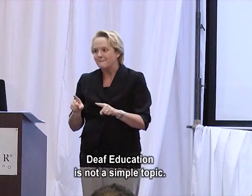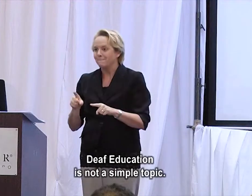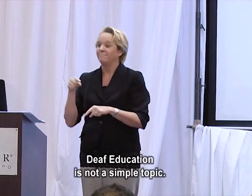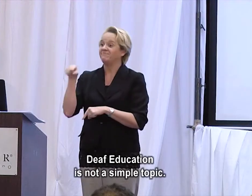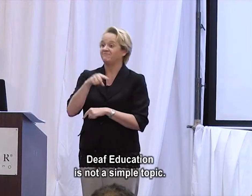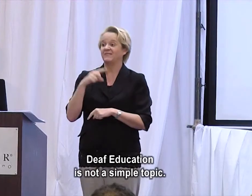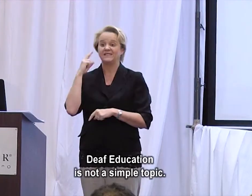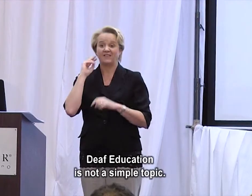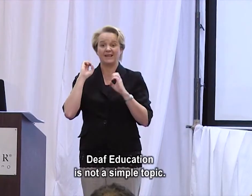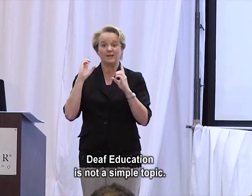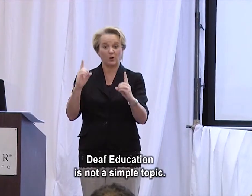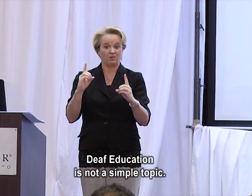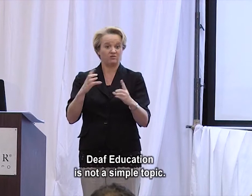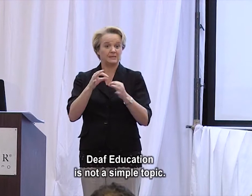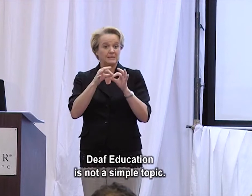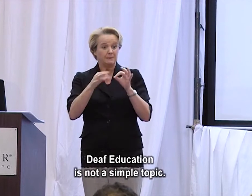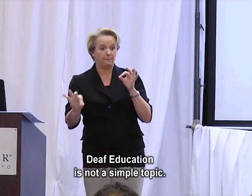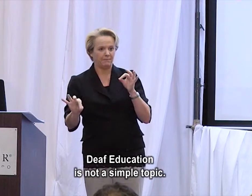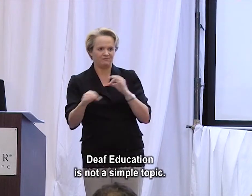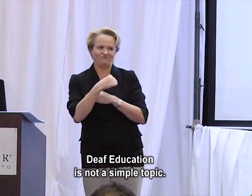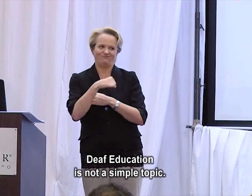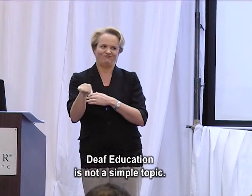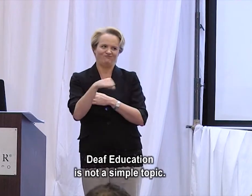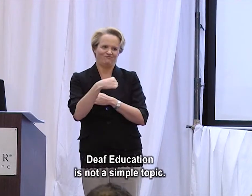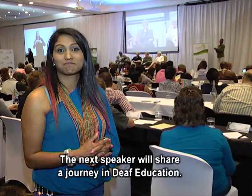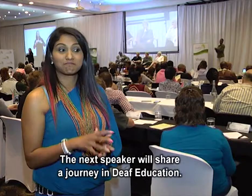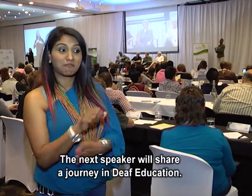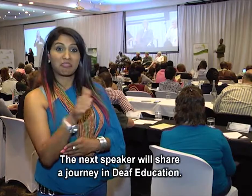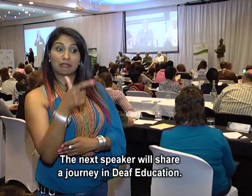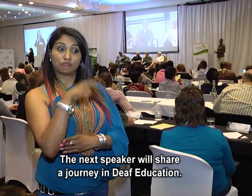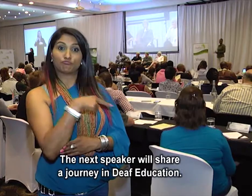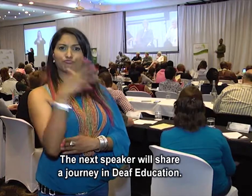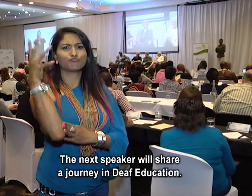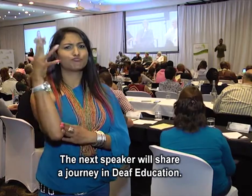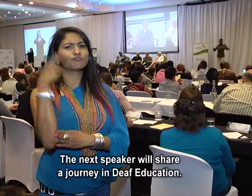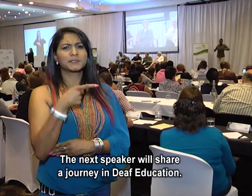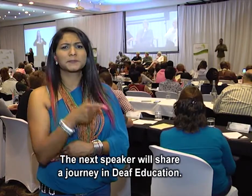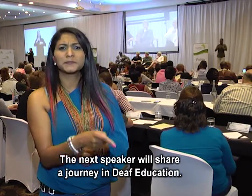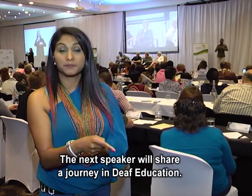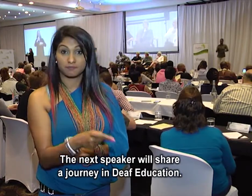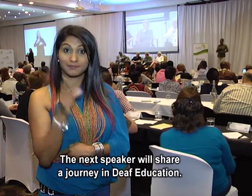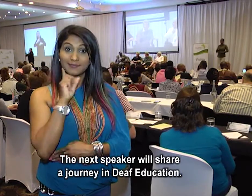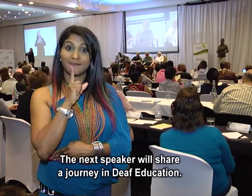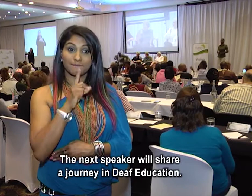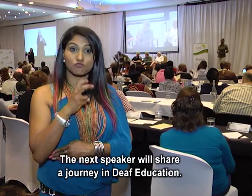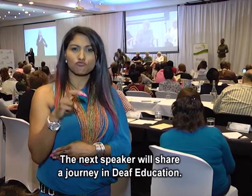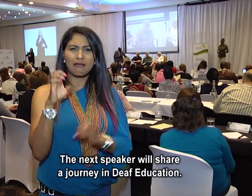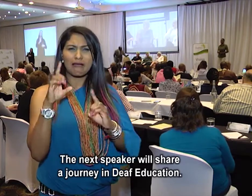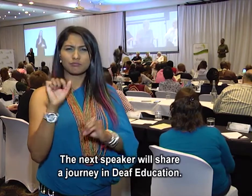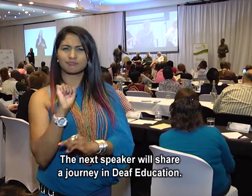Deaf education is not a simple topic. The next speaker will share a journey in deaf education.